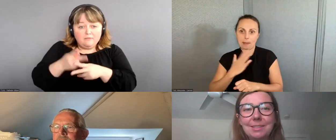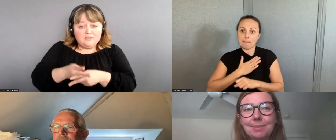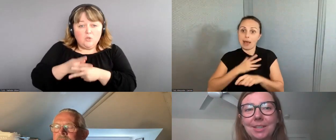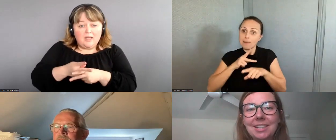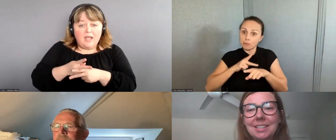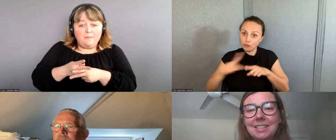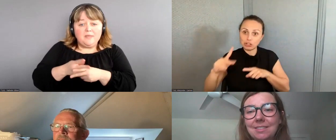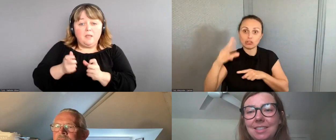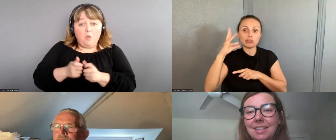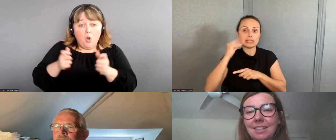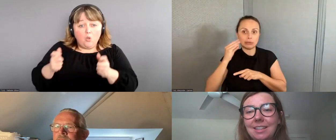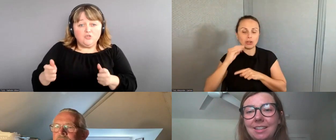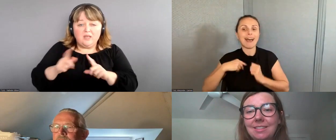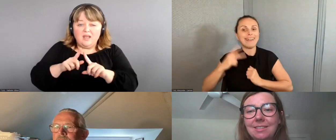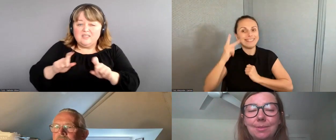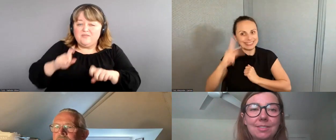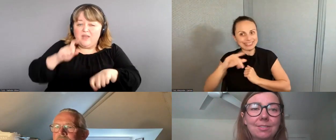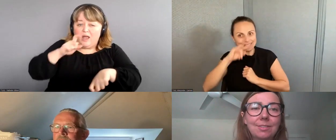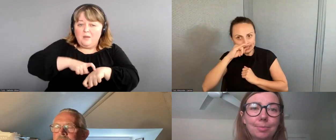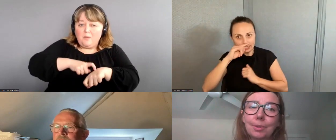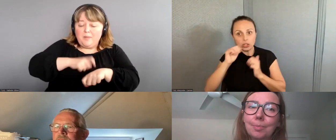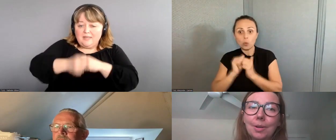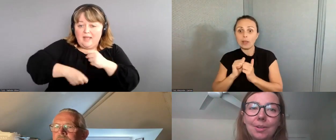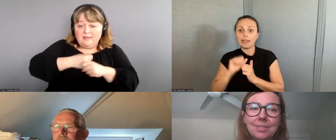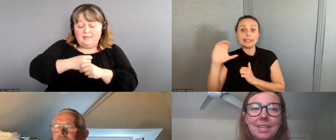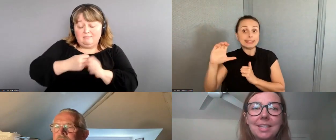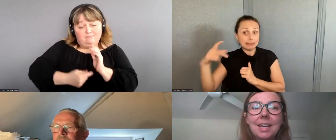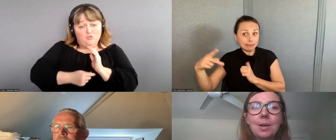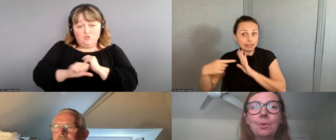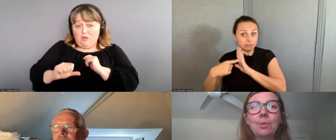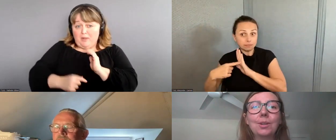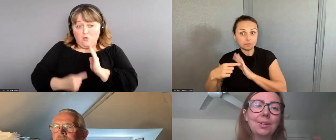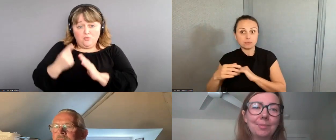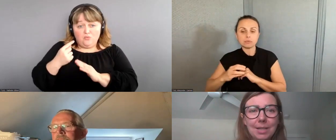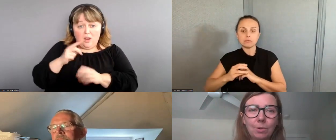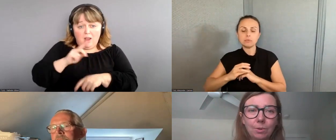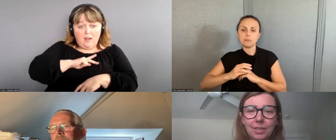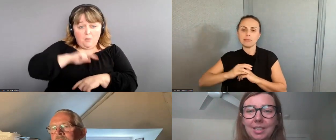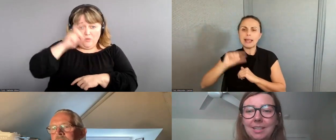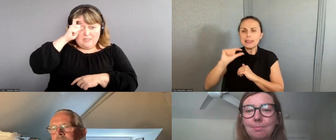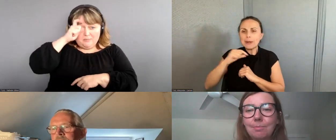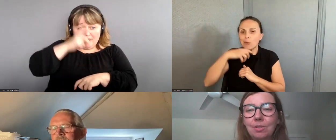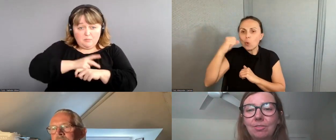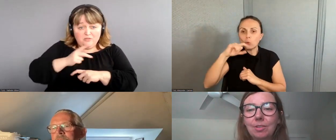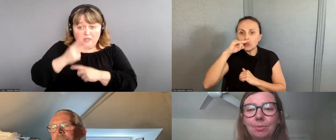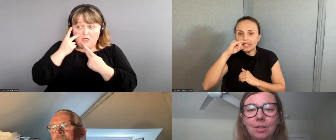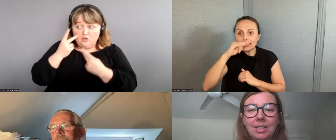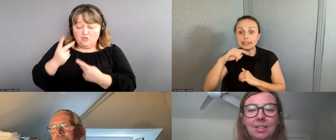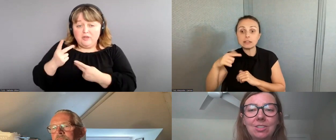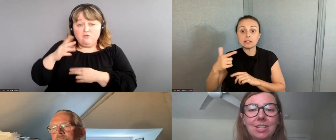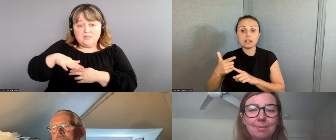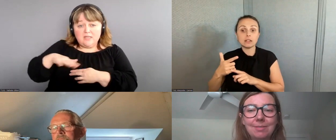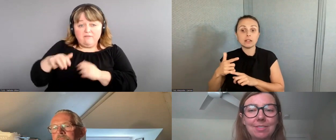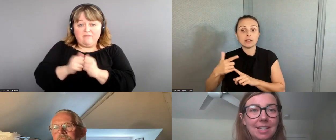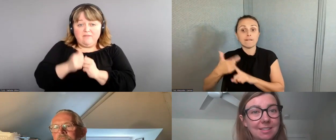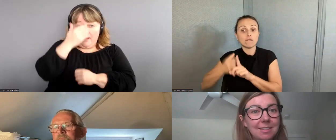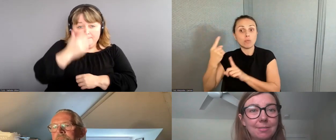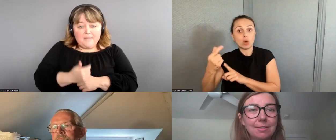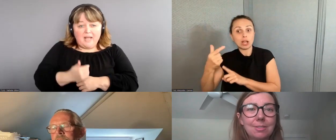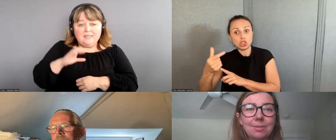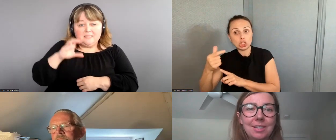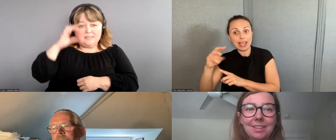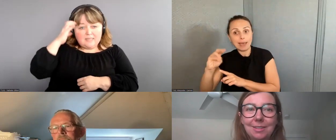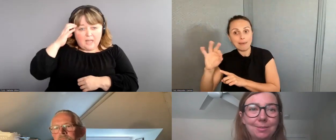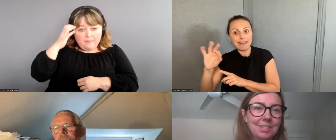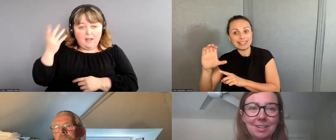professional experience I've seen kids with cerebral palsy who are a bit older kids move from one GMFCS level